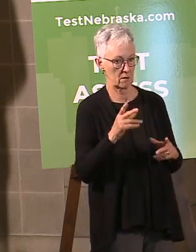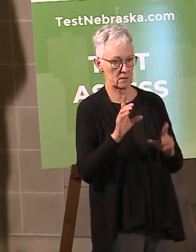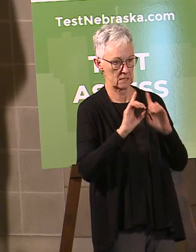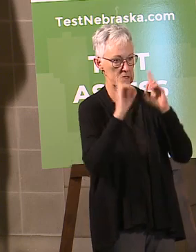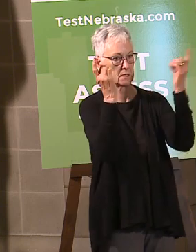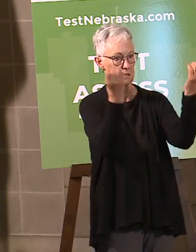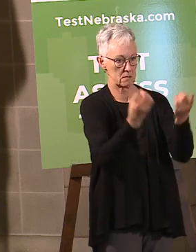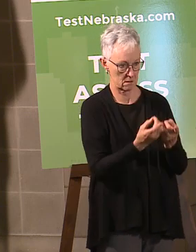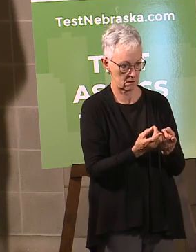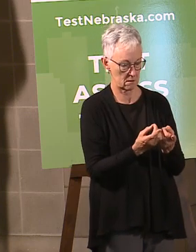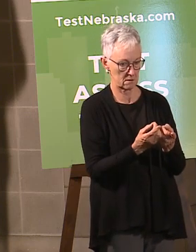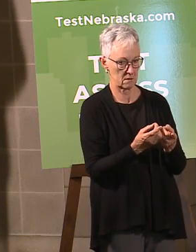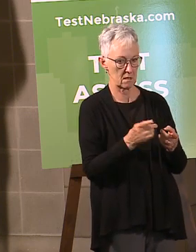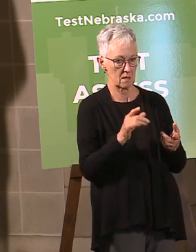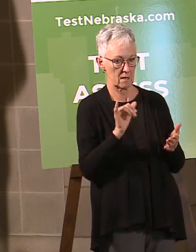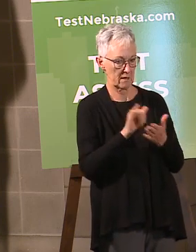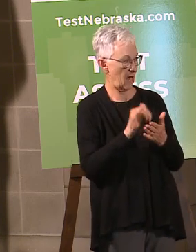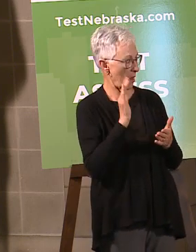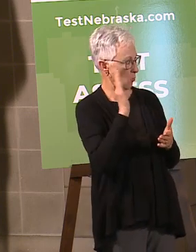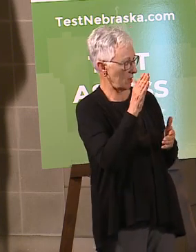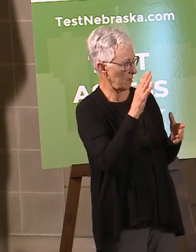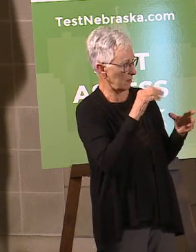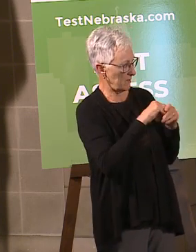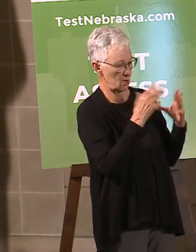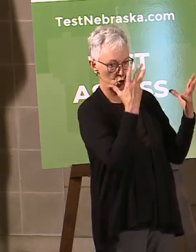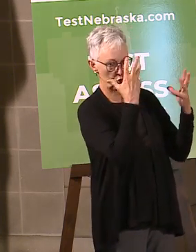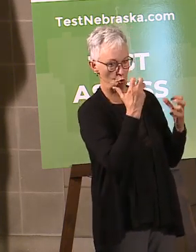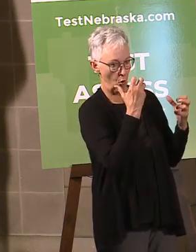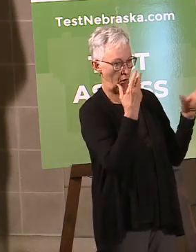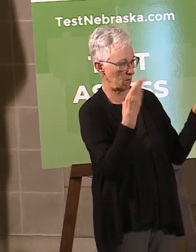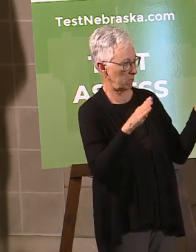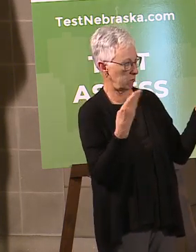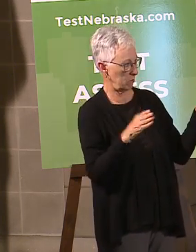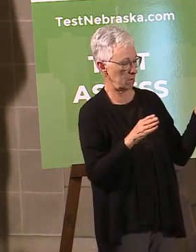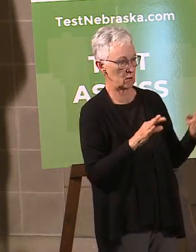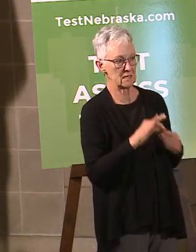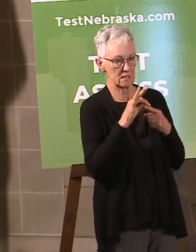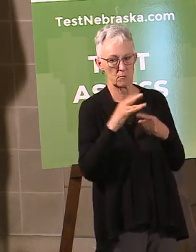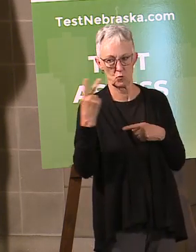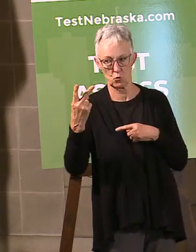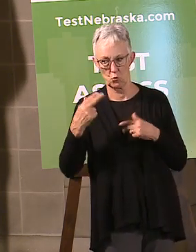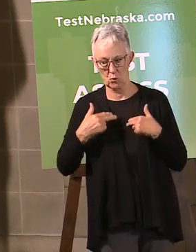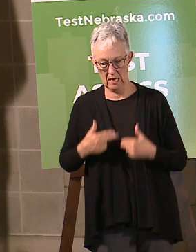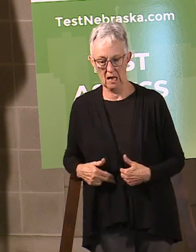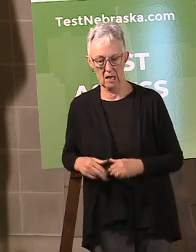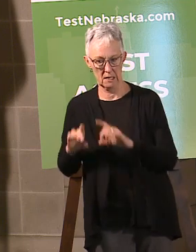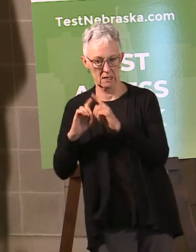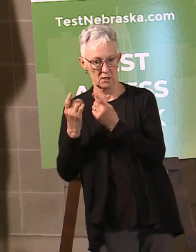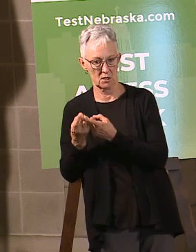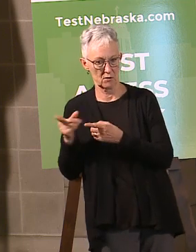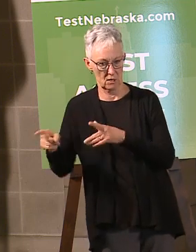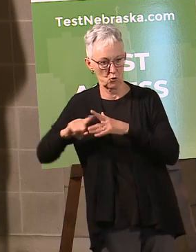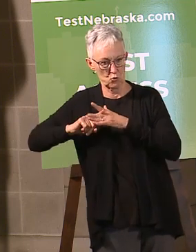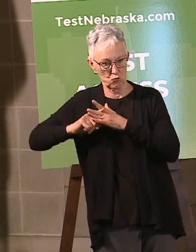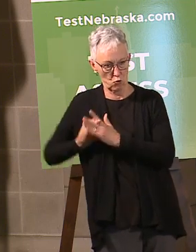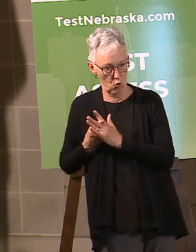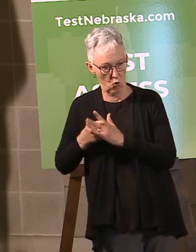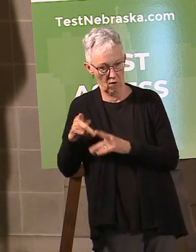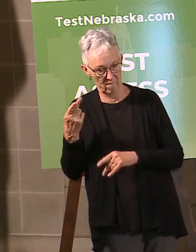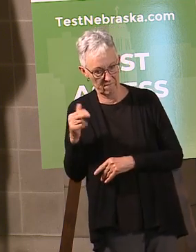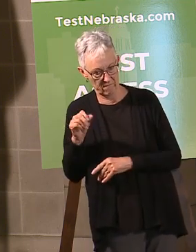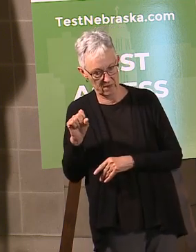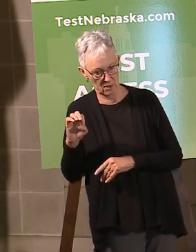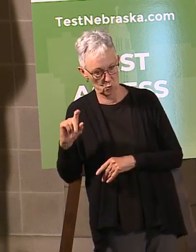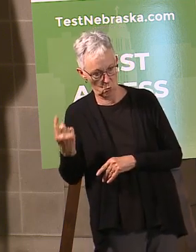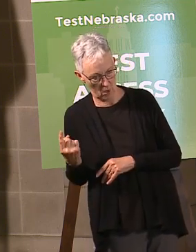going to be going to phase 2, with the exception of those 2 health districts that we're stepping into phase 1, which are tighter restrictions than what the